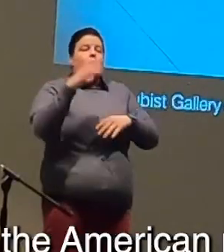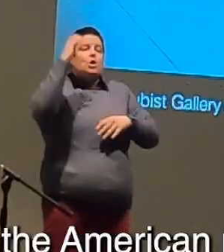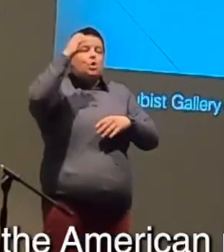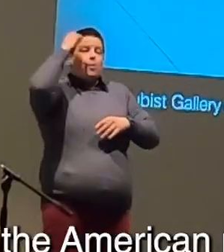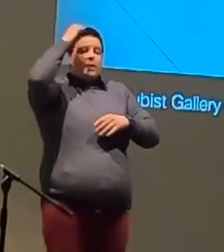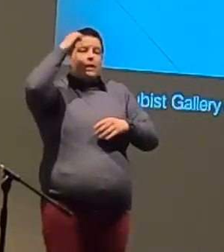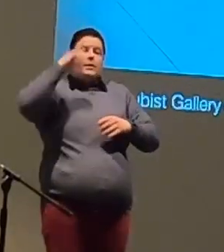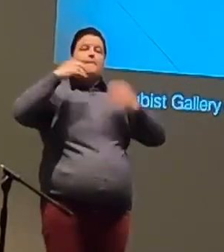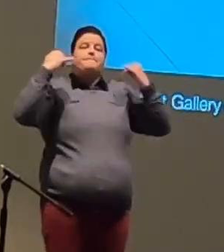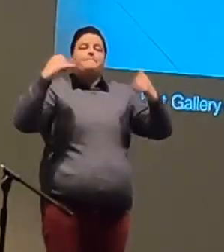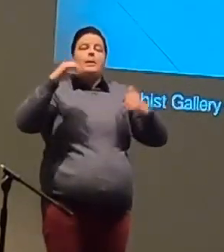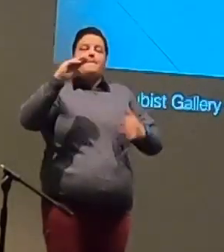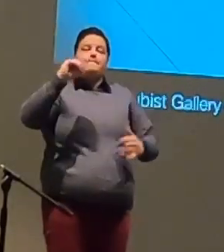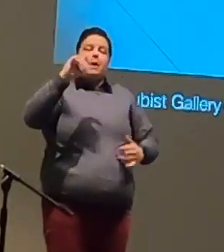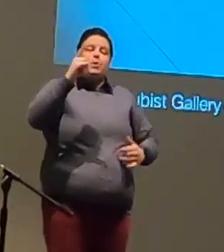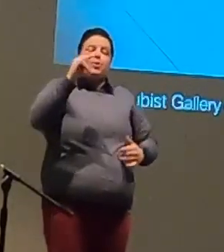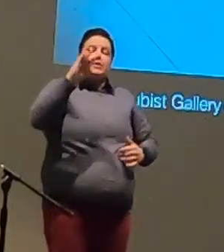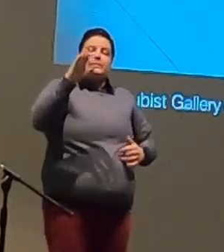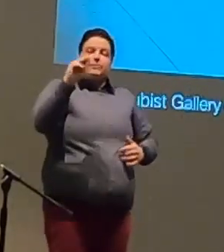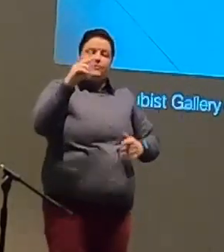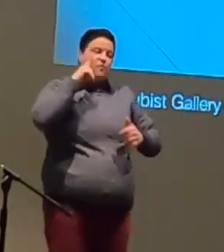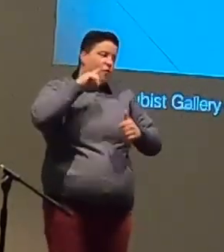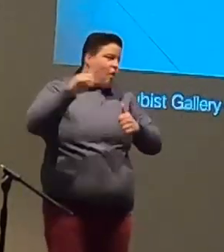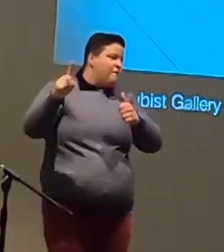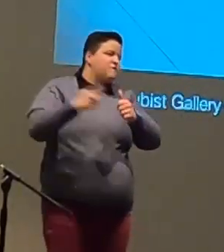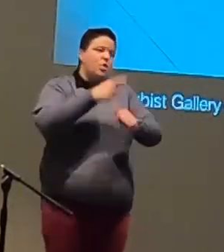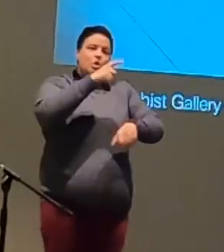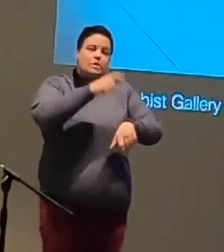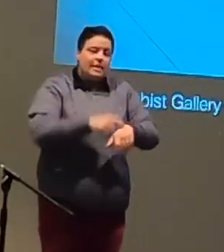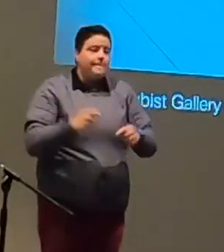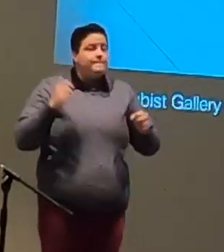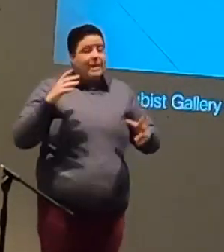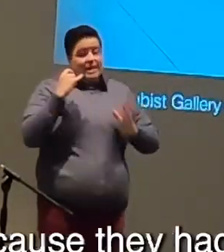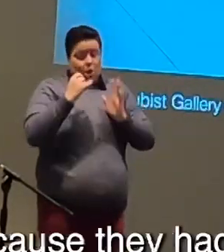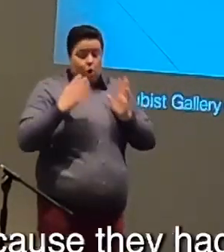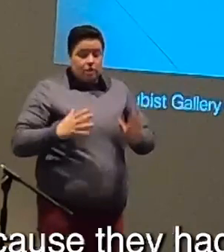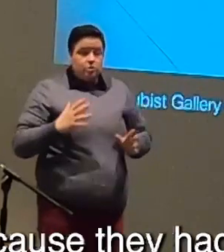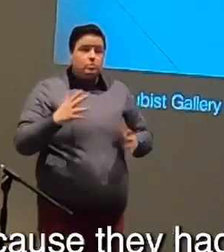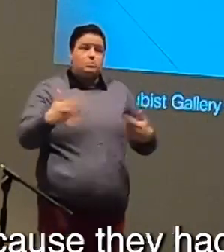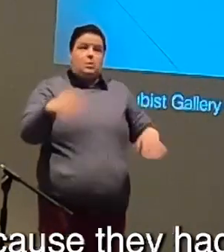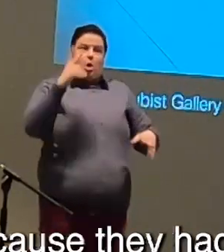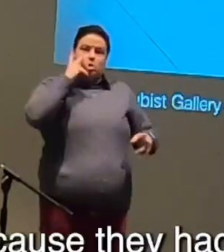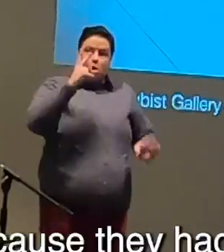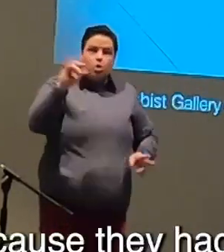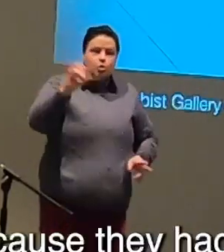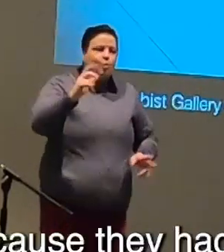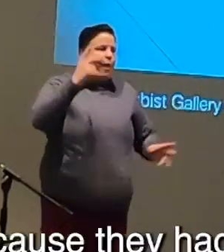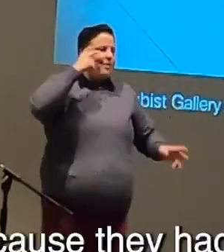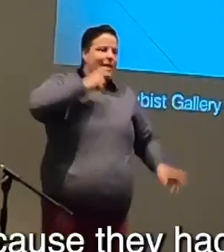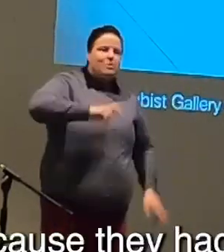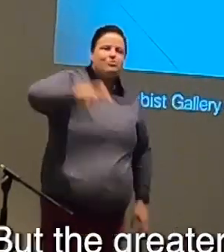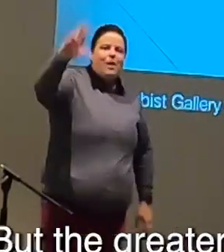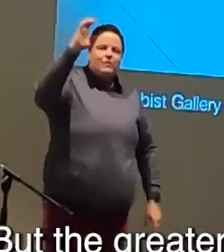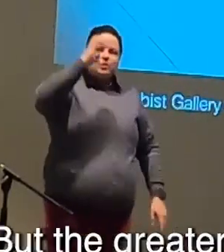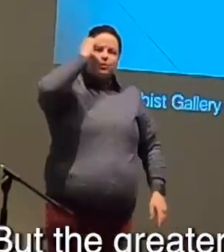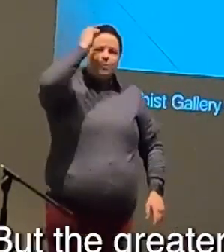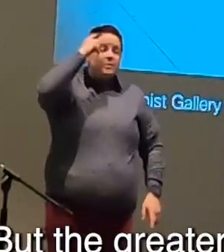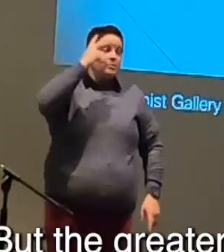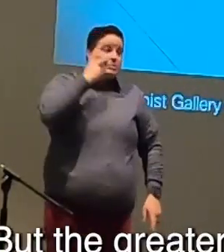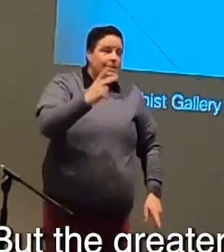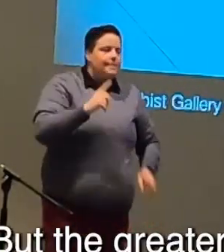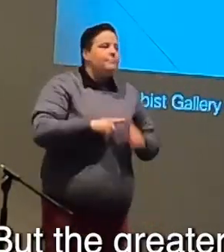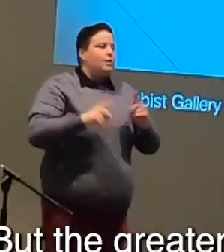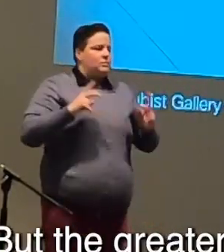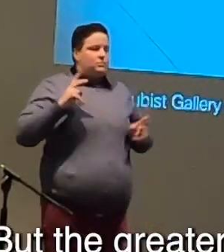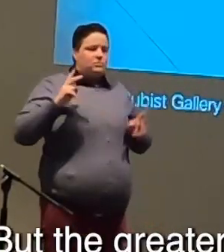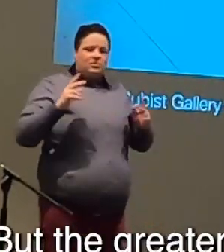European modernism for the very first time. Many artists had been exposed to it because they had traveled to Europe to see it, but the greater